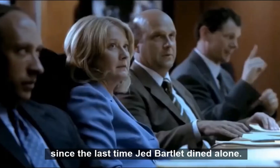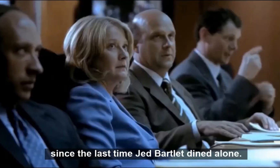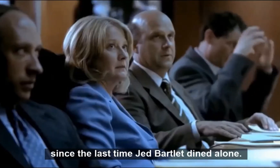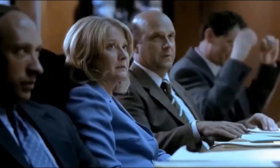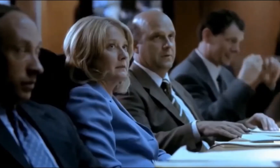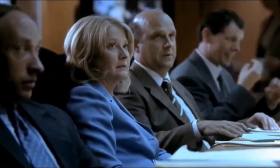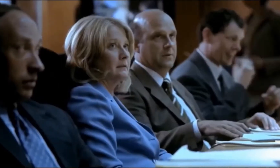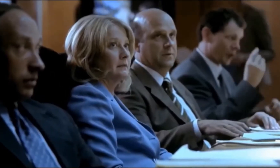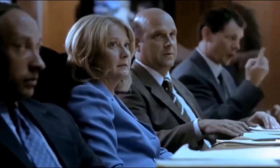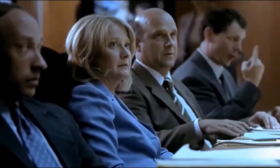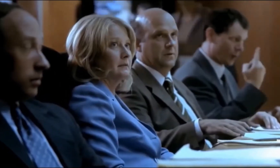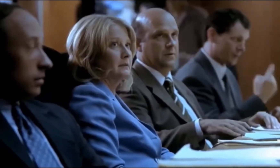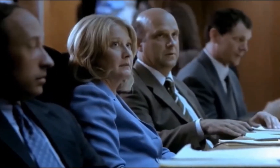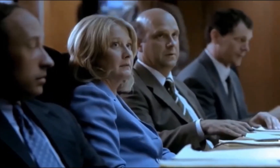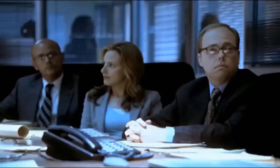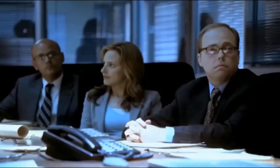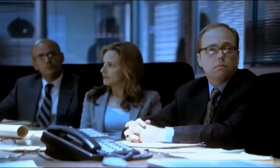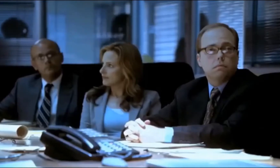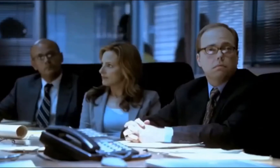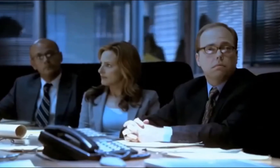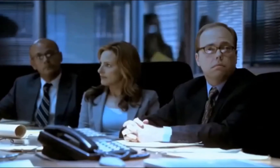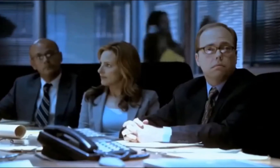alone.